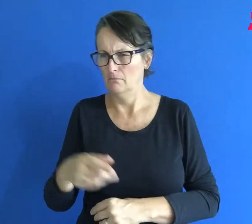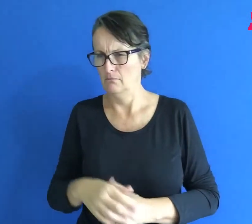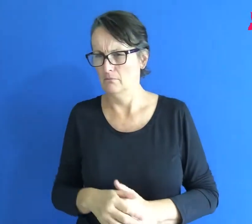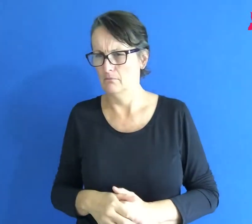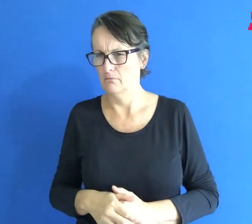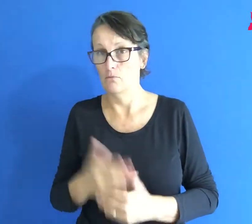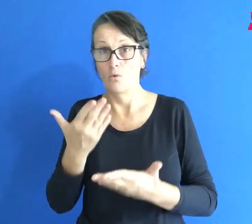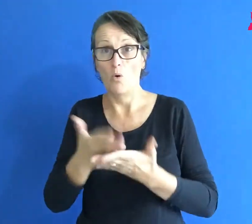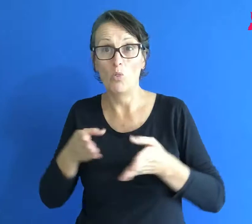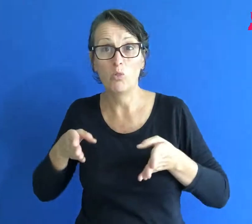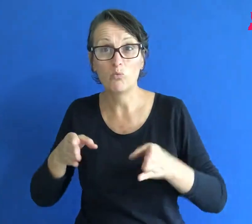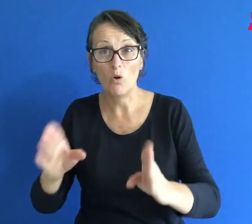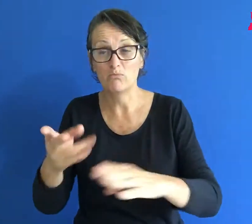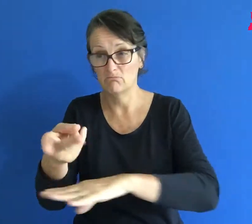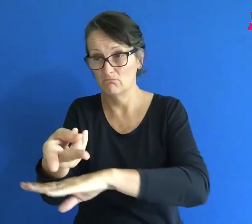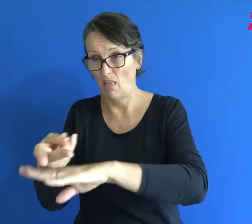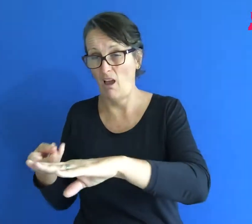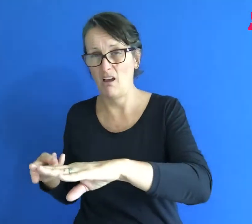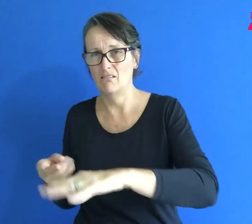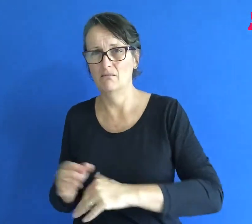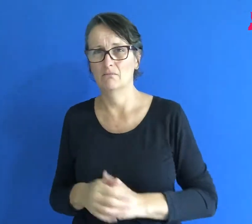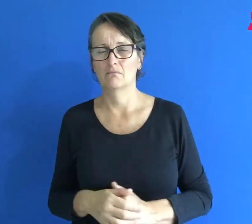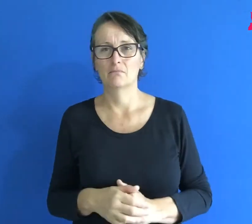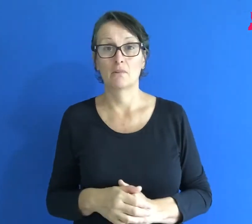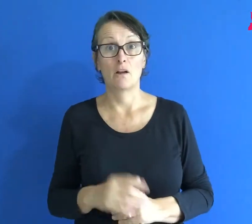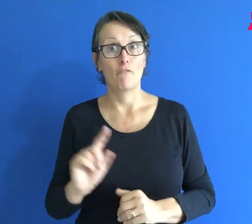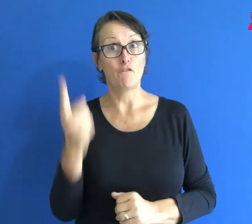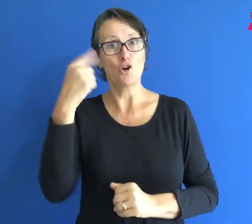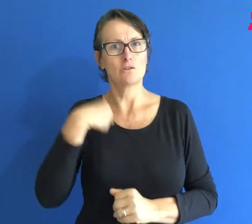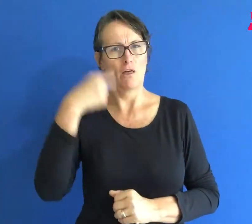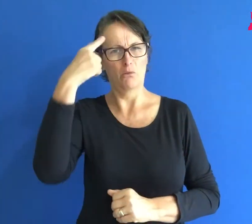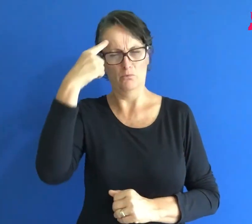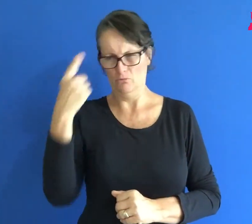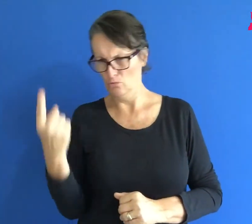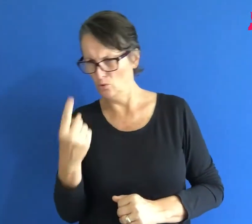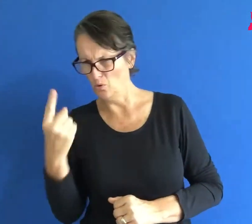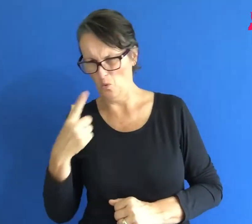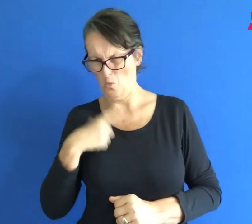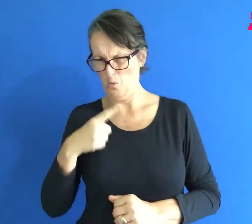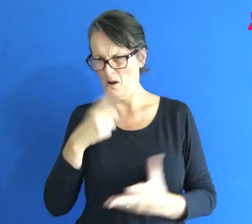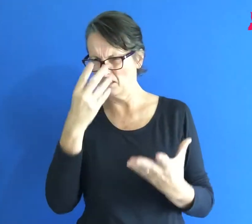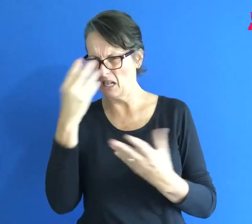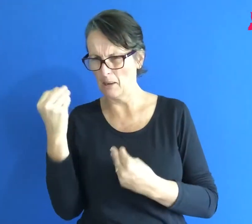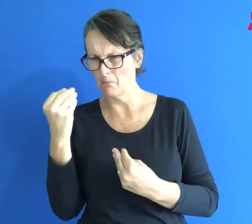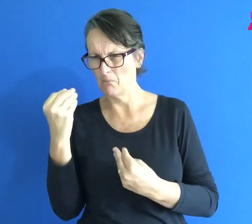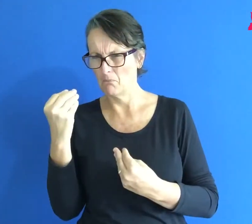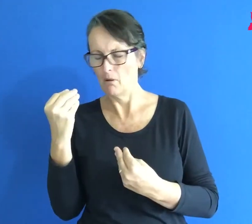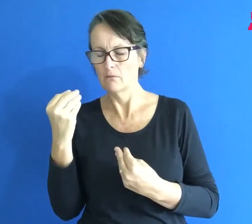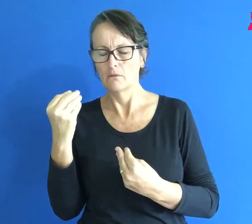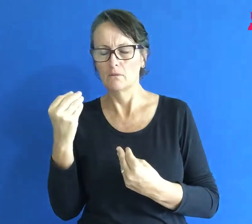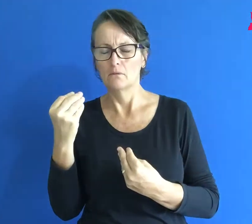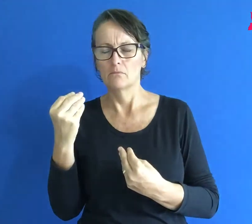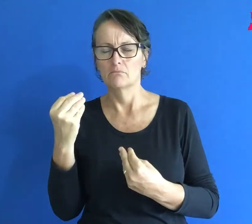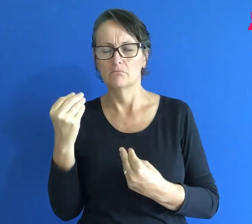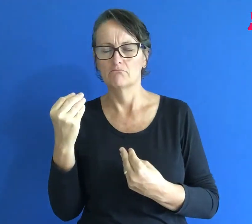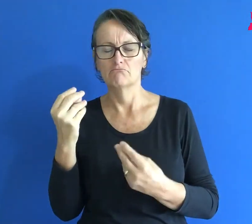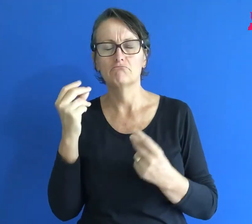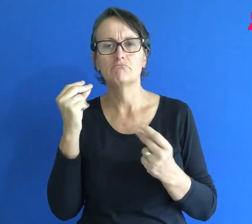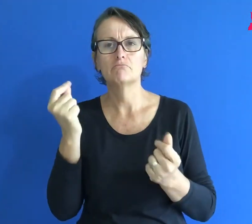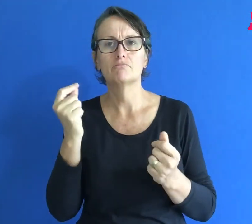on the side of the road. And the first I looked, I thought, who's that? Having a rest. And it was only, like, it probably